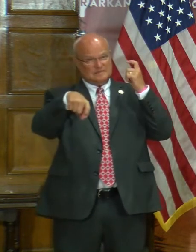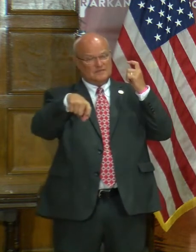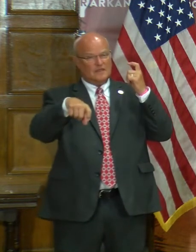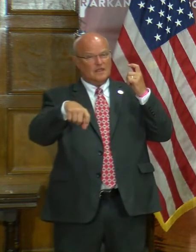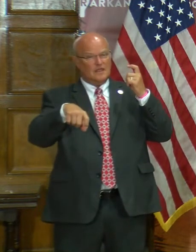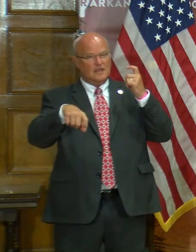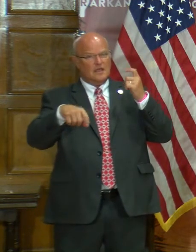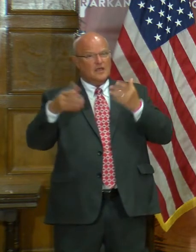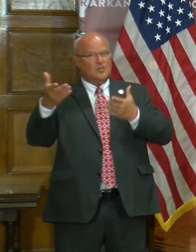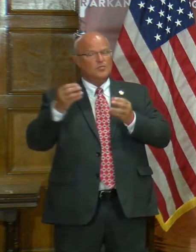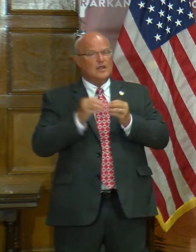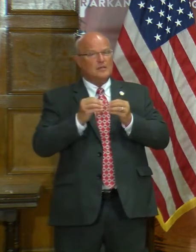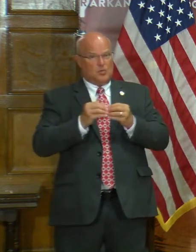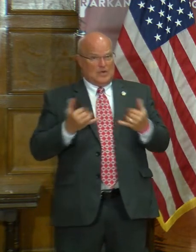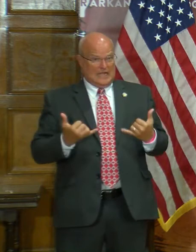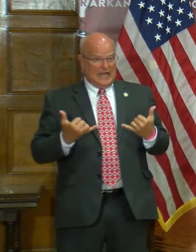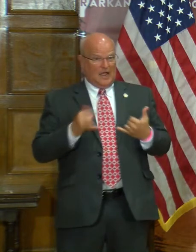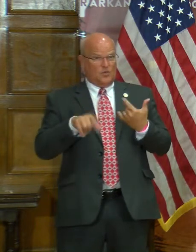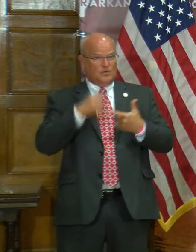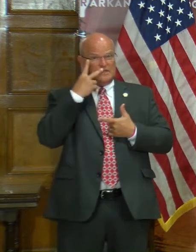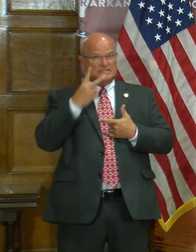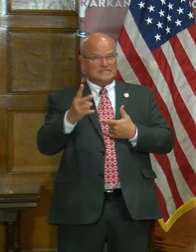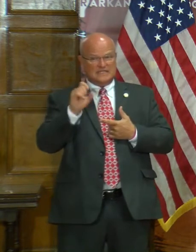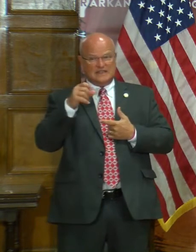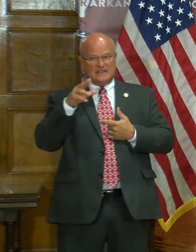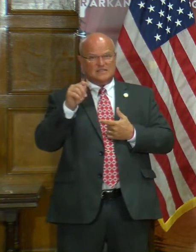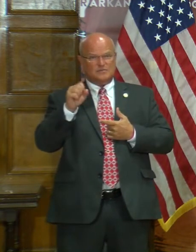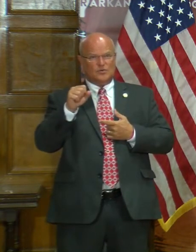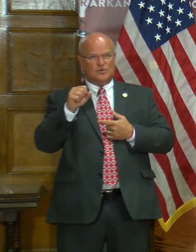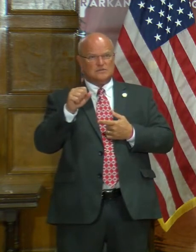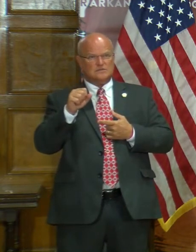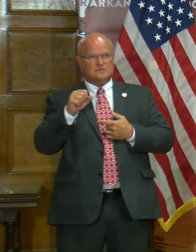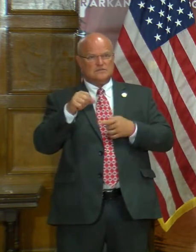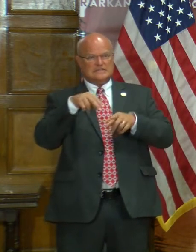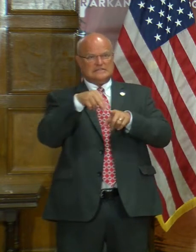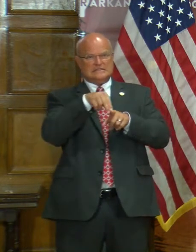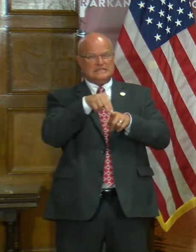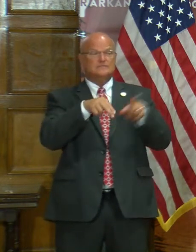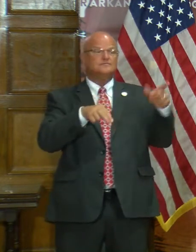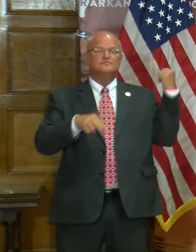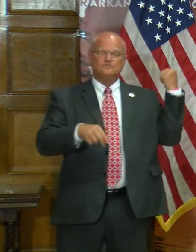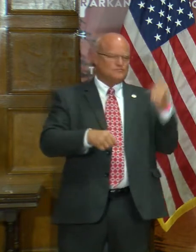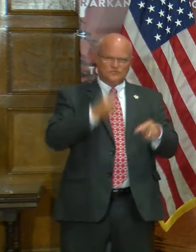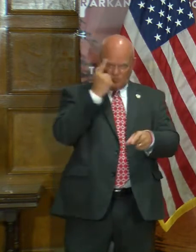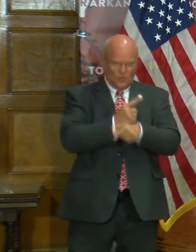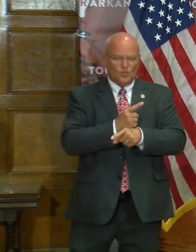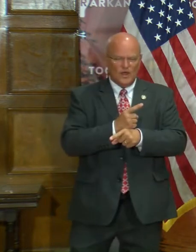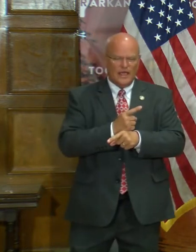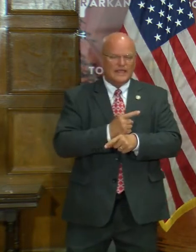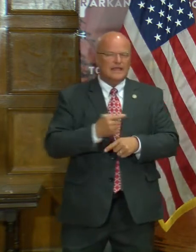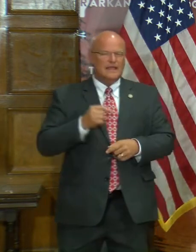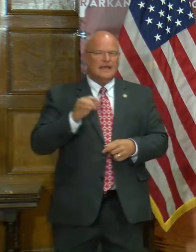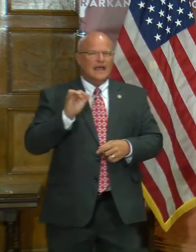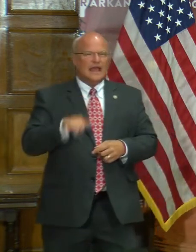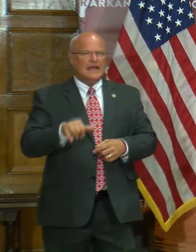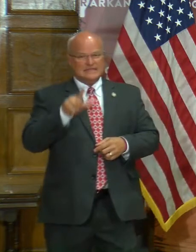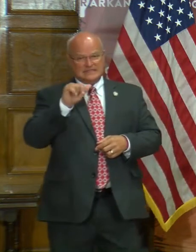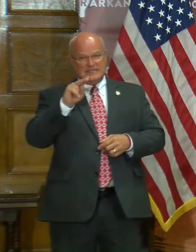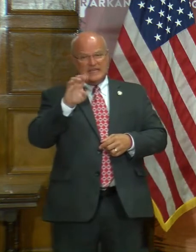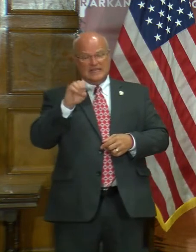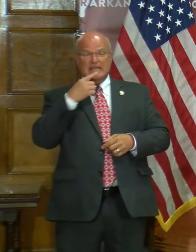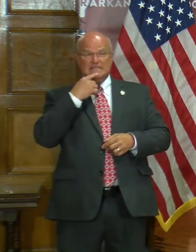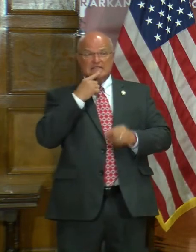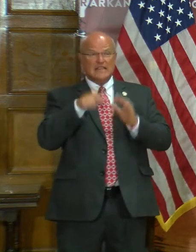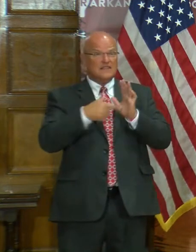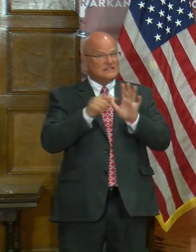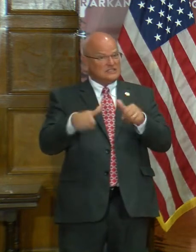may ring a little more now when they see these sports on the line. I think you're absolutely right that, as Lance said,